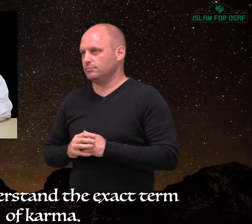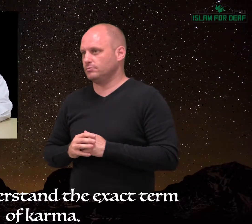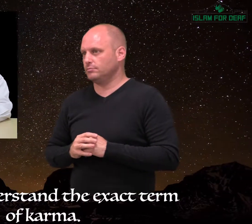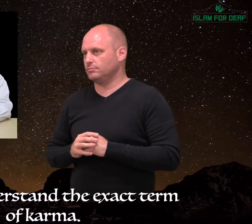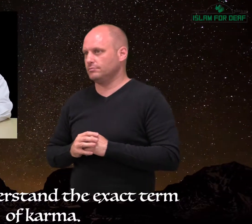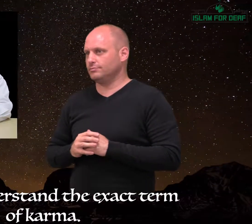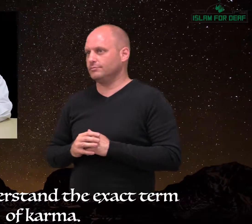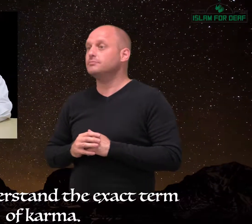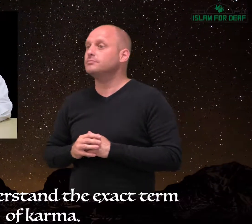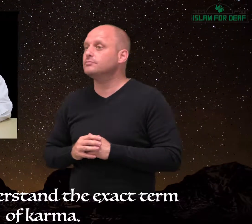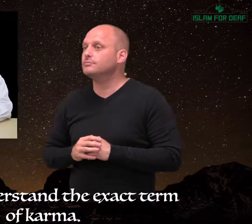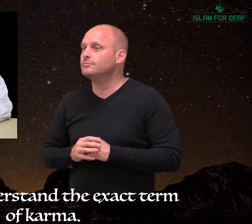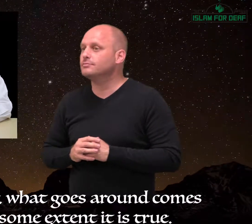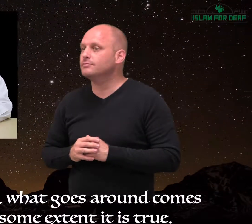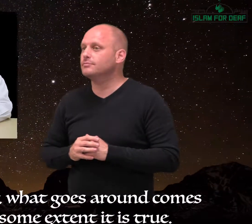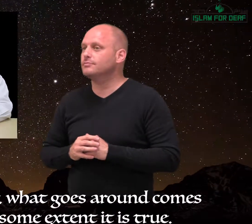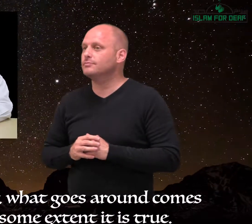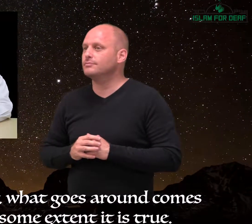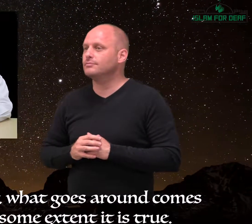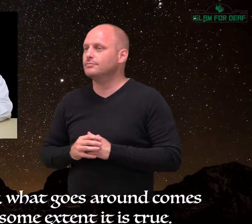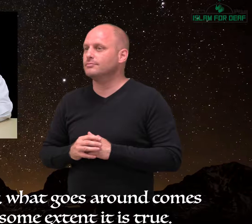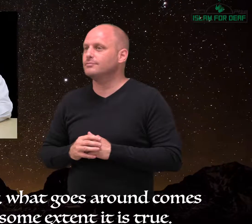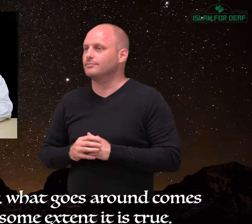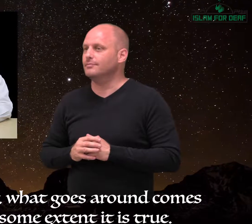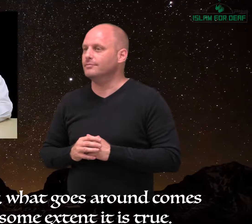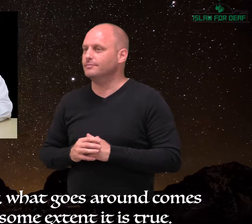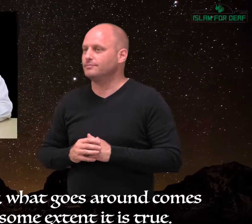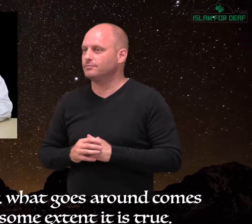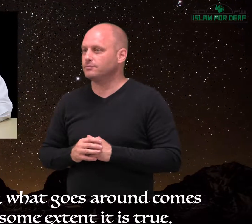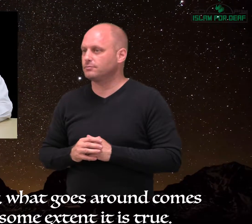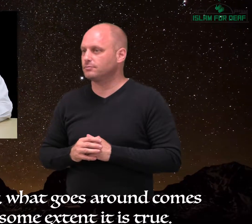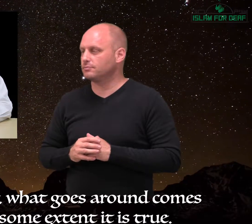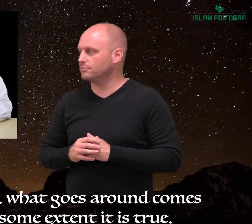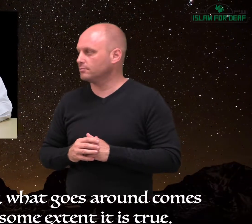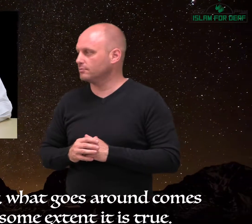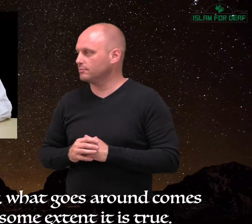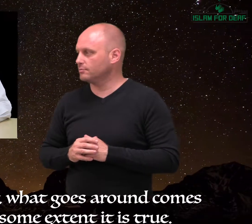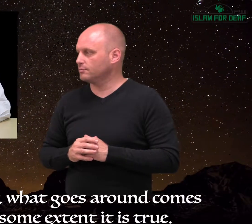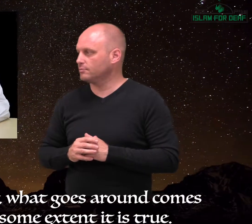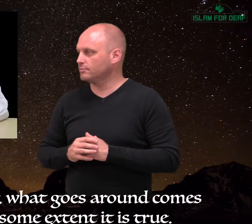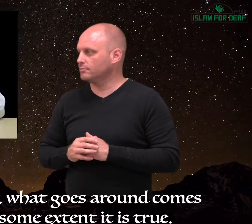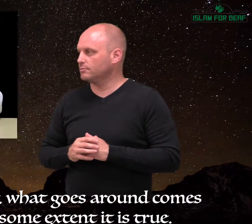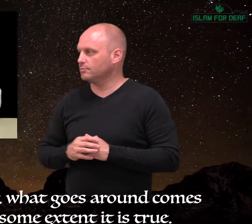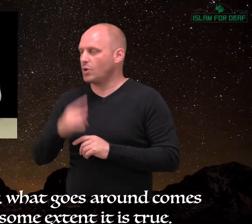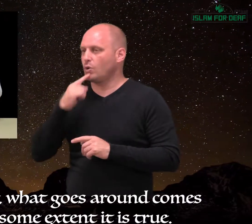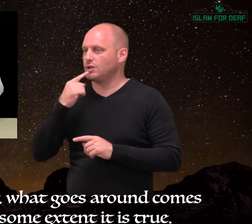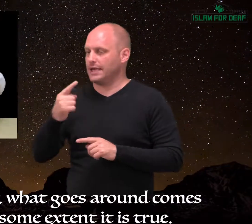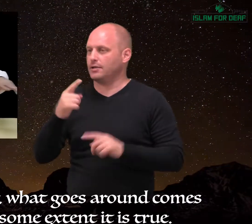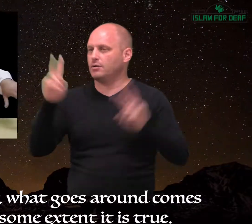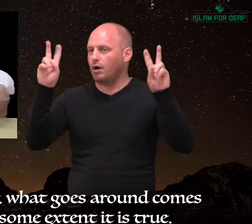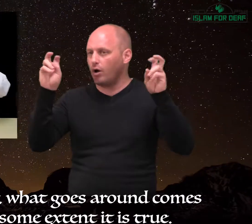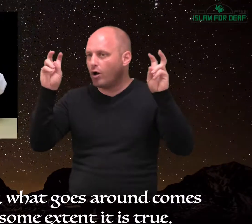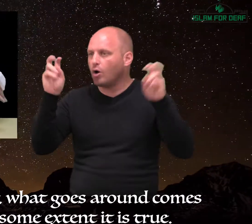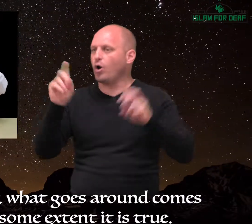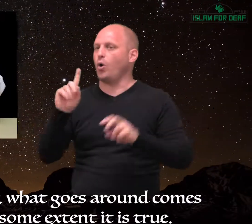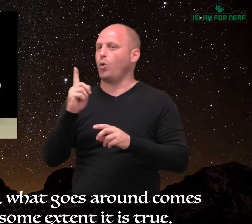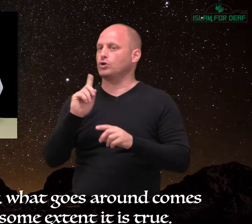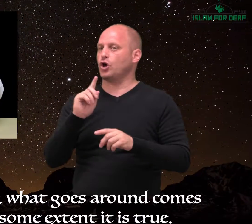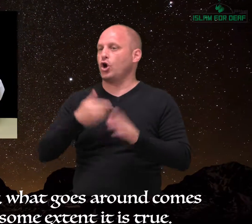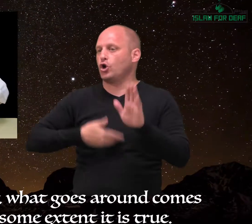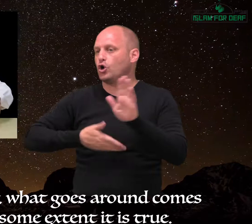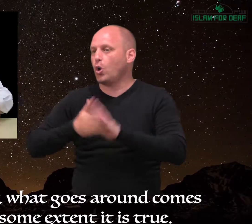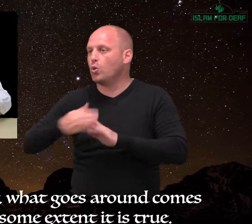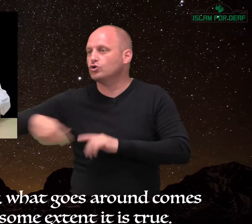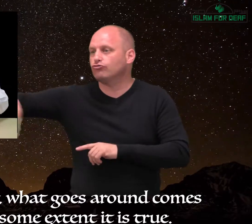but, you know, generally, you know, the, what's called, the saying, what goes around,